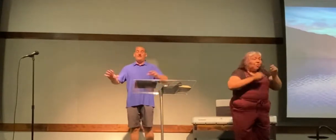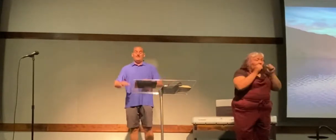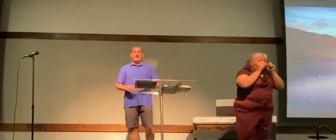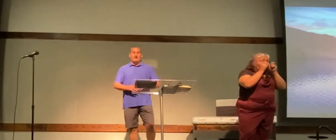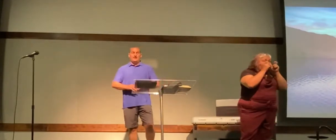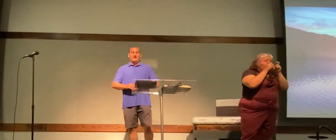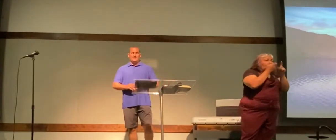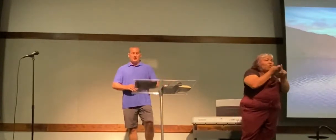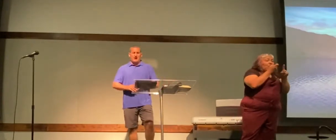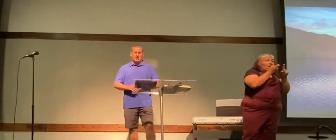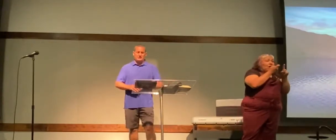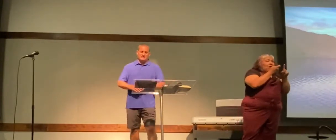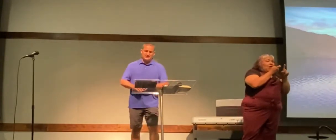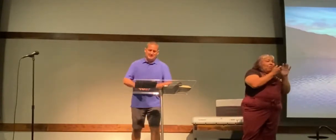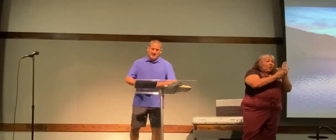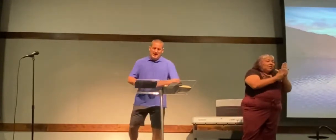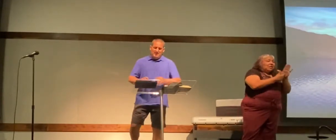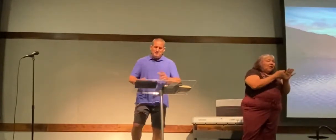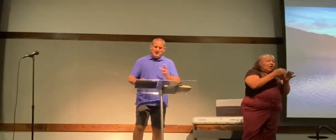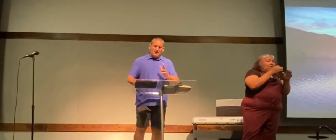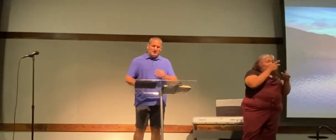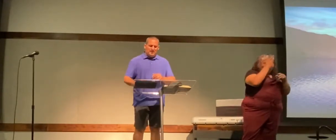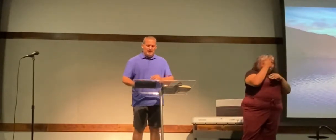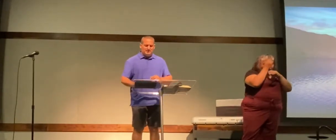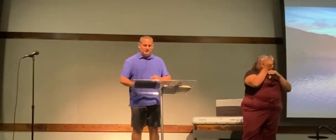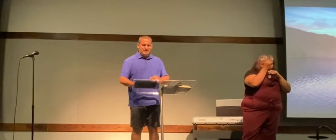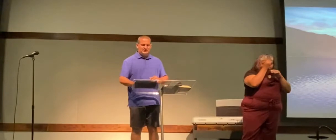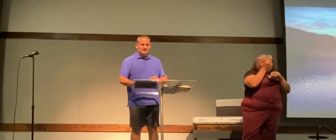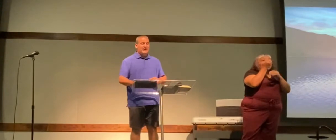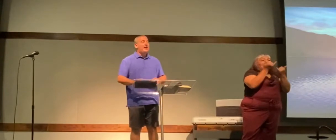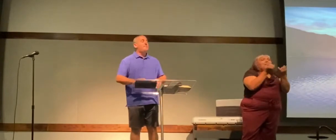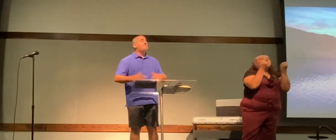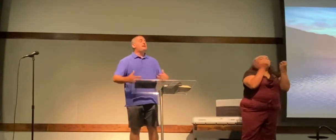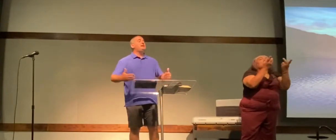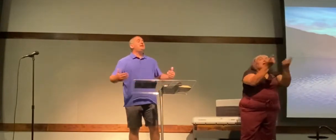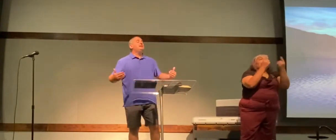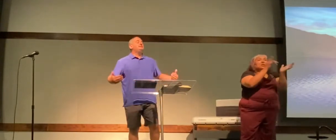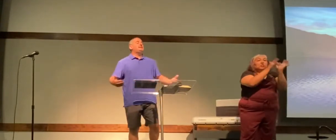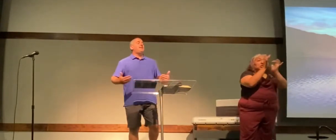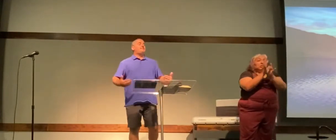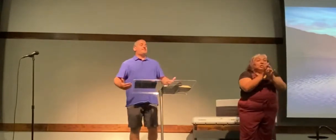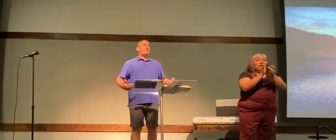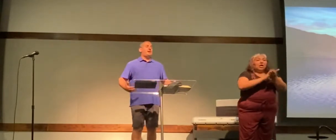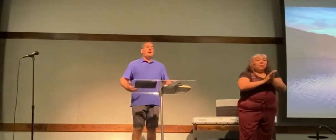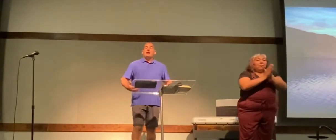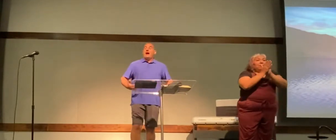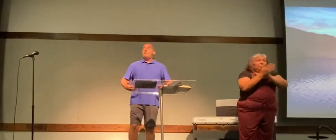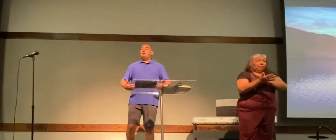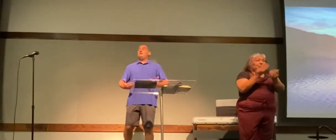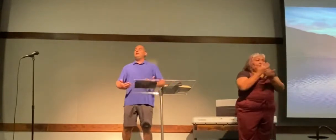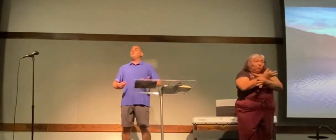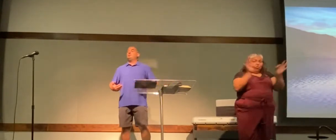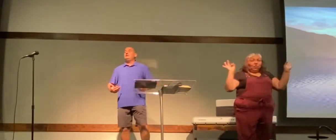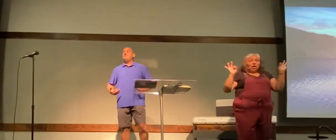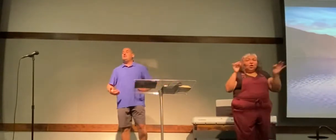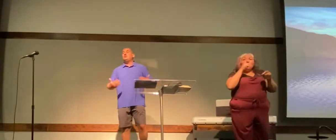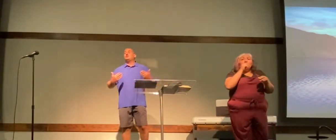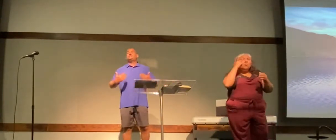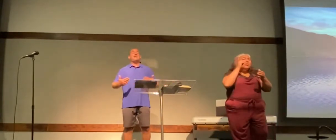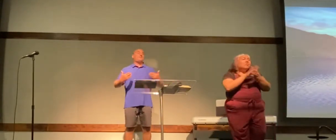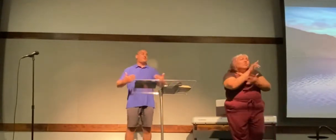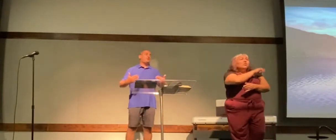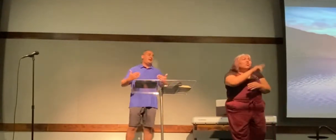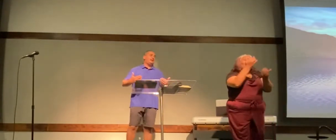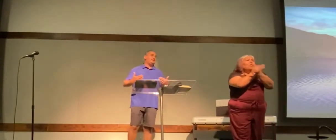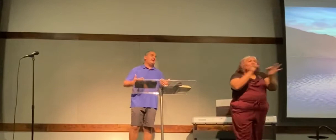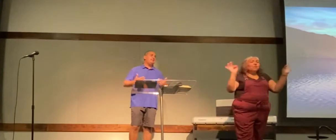state of unconsciousness. And many are coming to Jesus and being set free. How many of you believe that you are